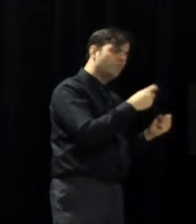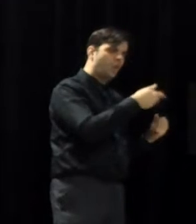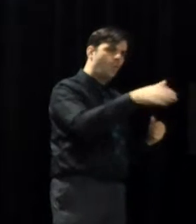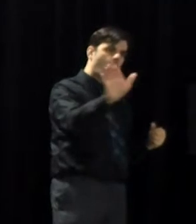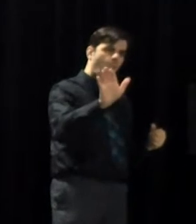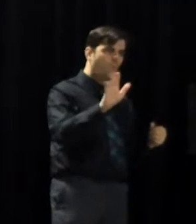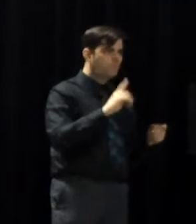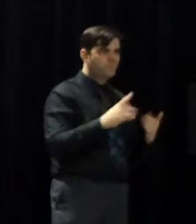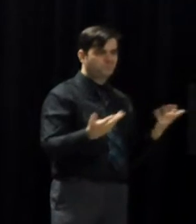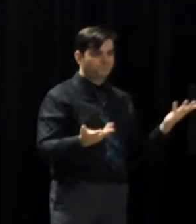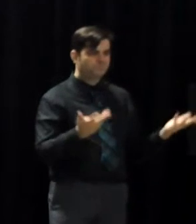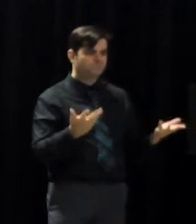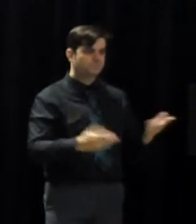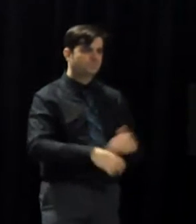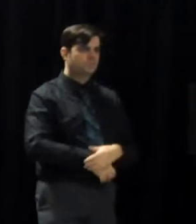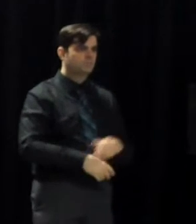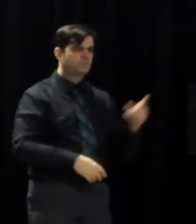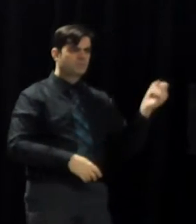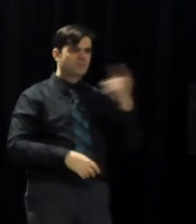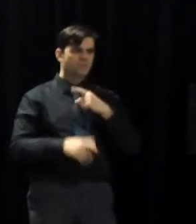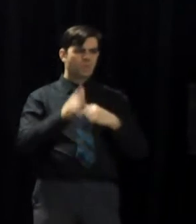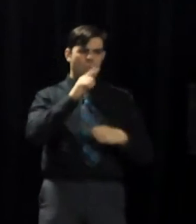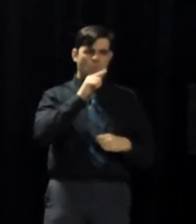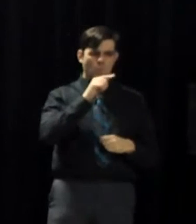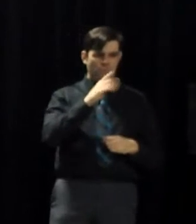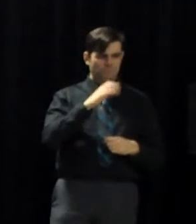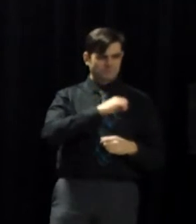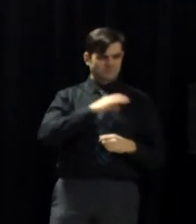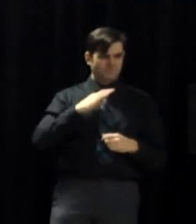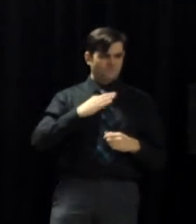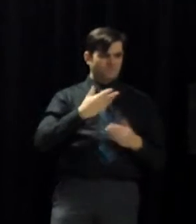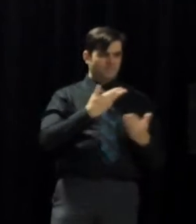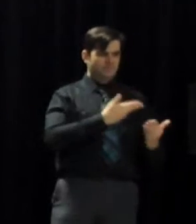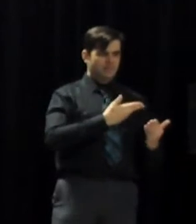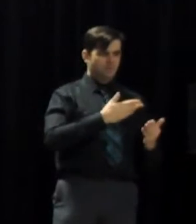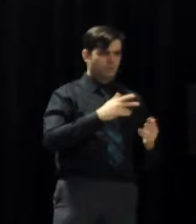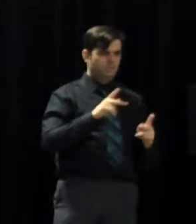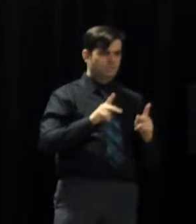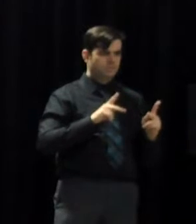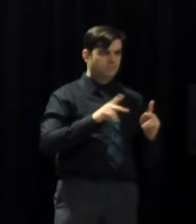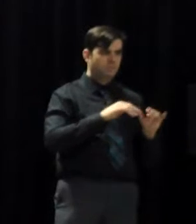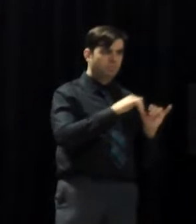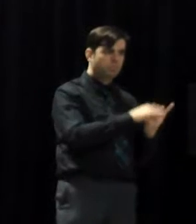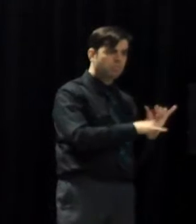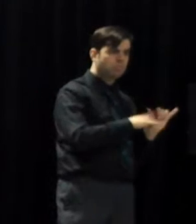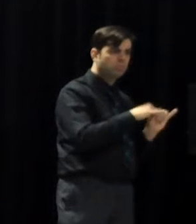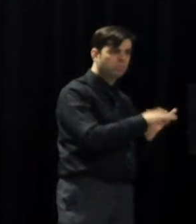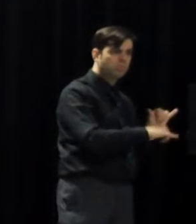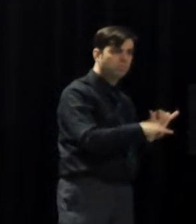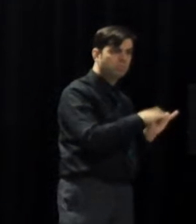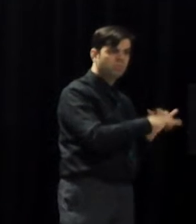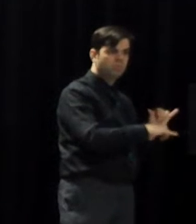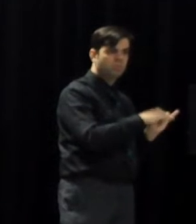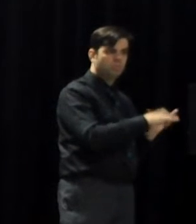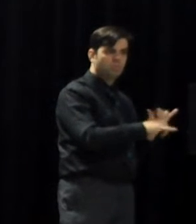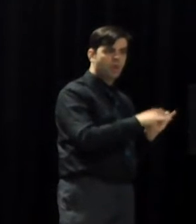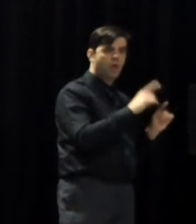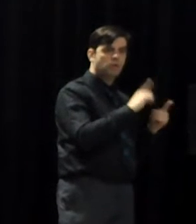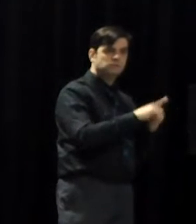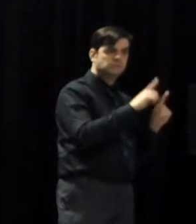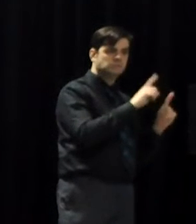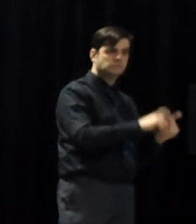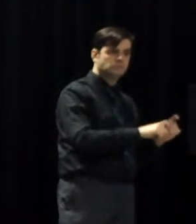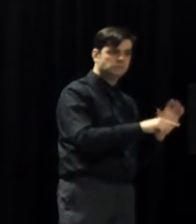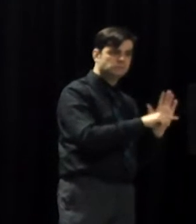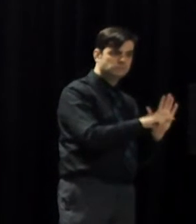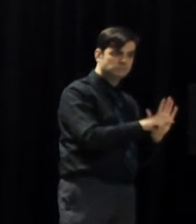recovered, up to a month or so after that, would they be allowed to stay in this, I guess, unit for that long? Yeah,